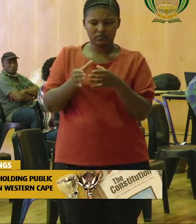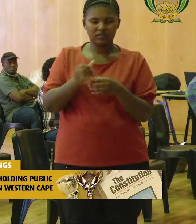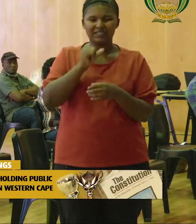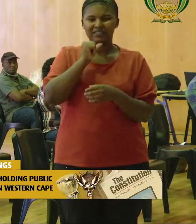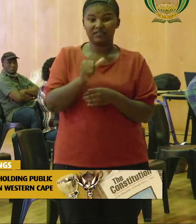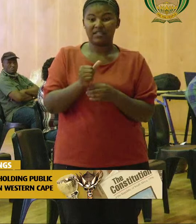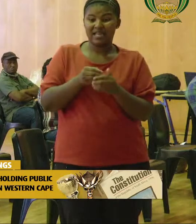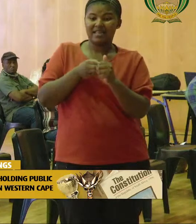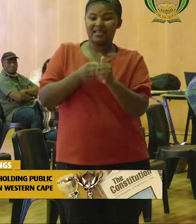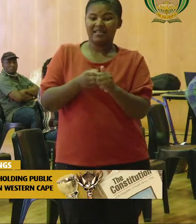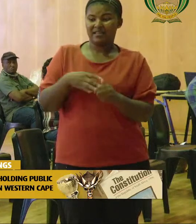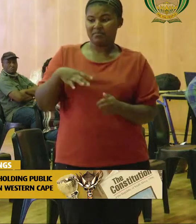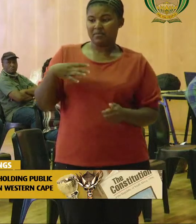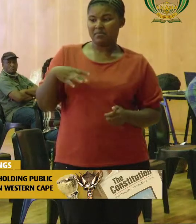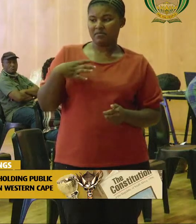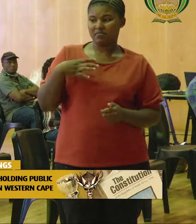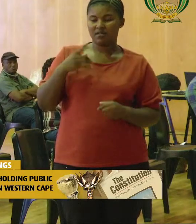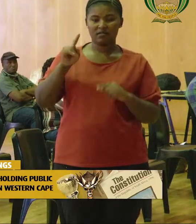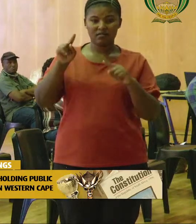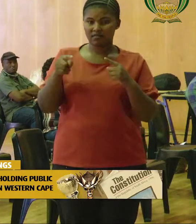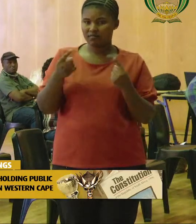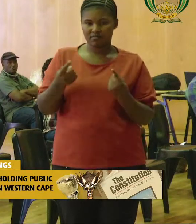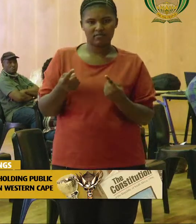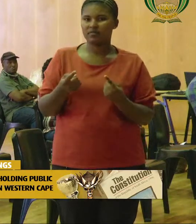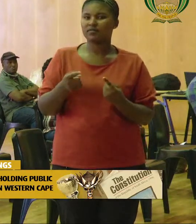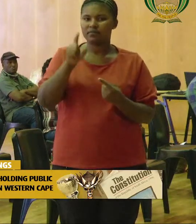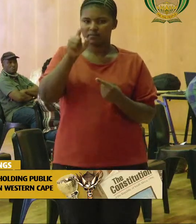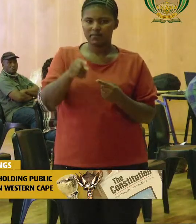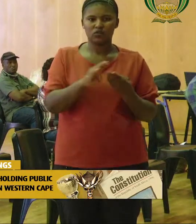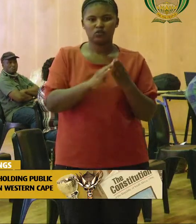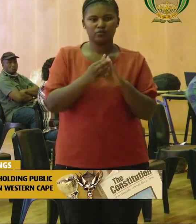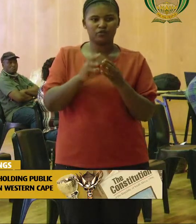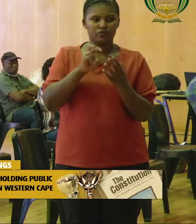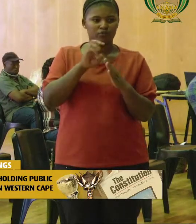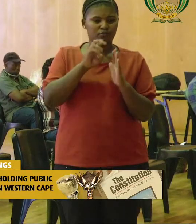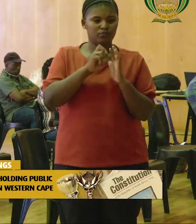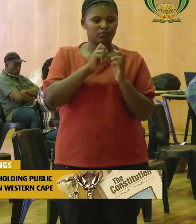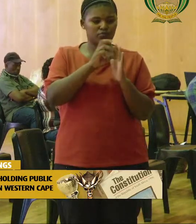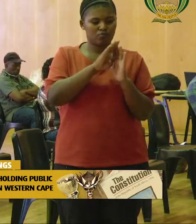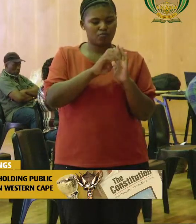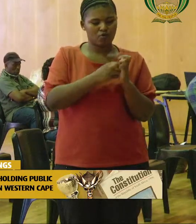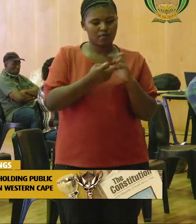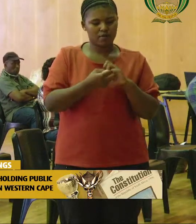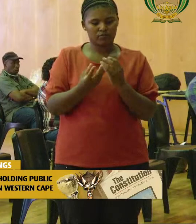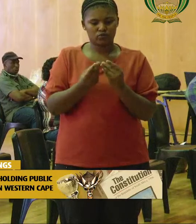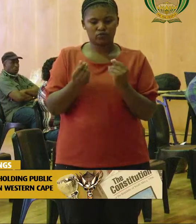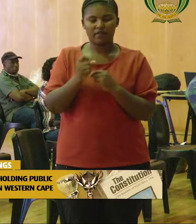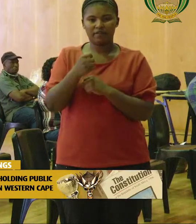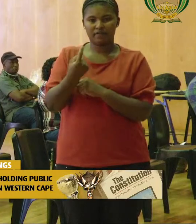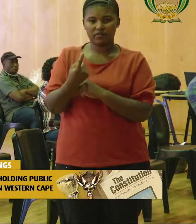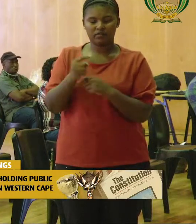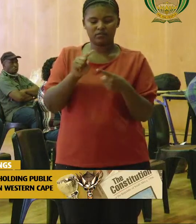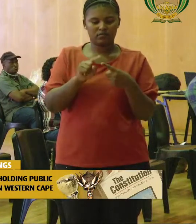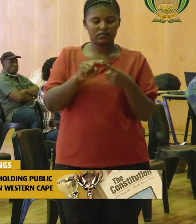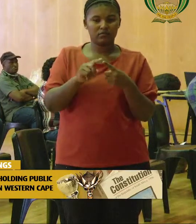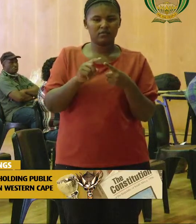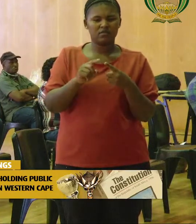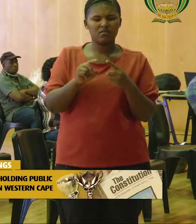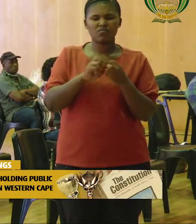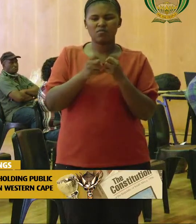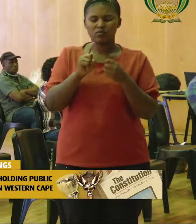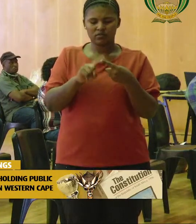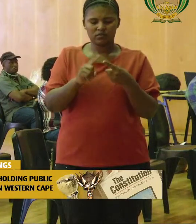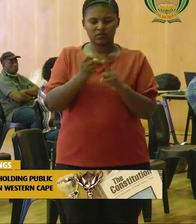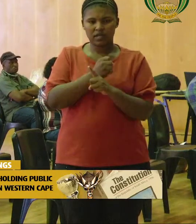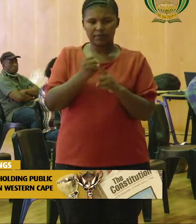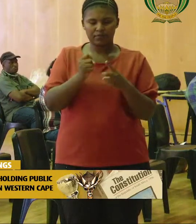leader without having dealt with community problems first. Those community problems include abuse,